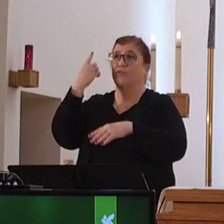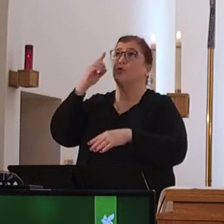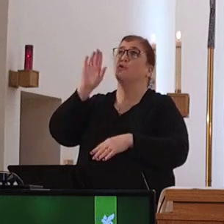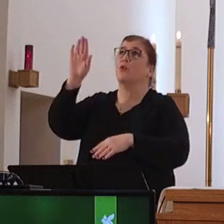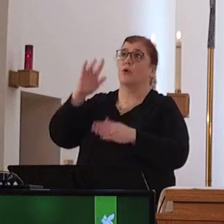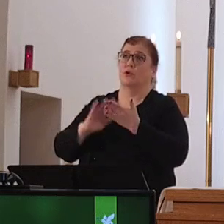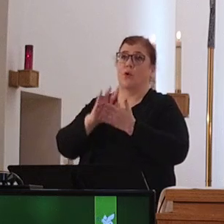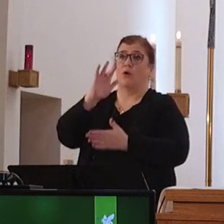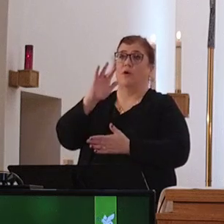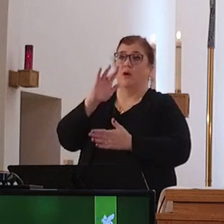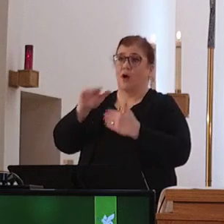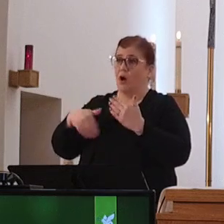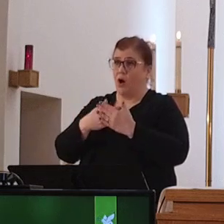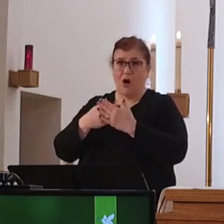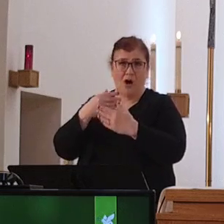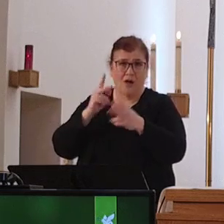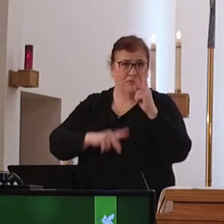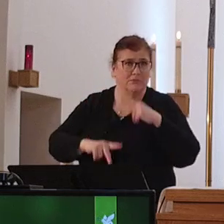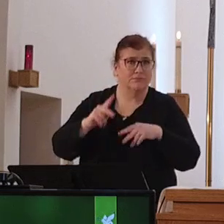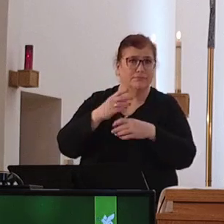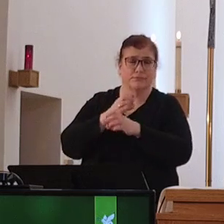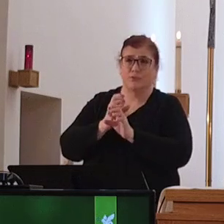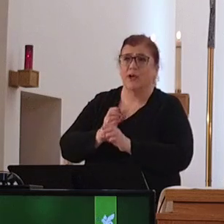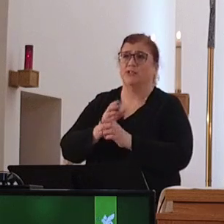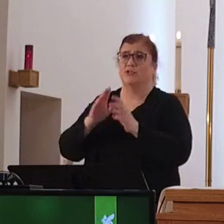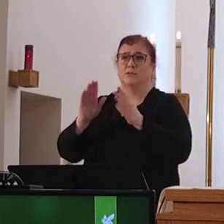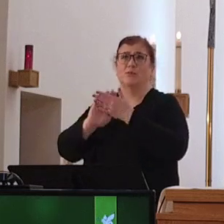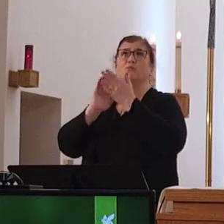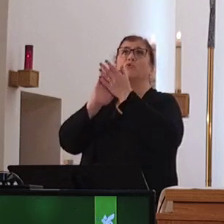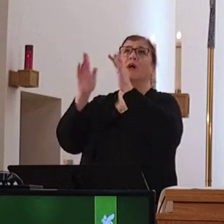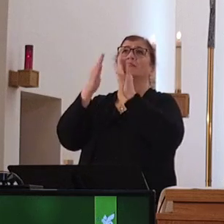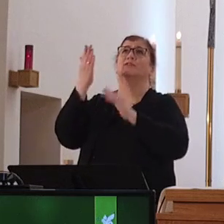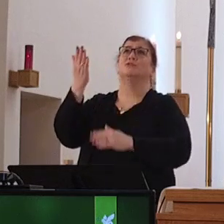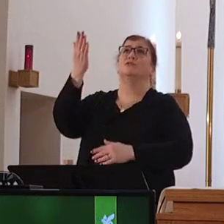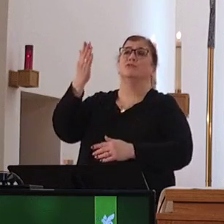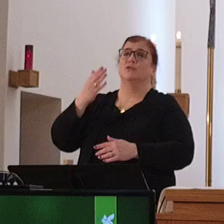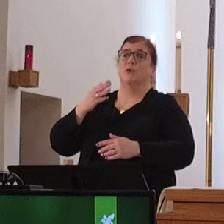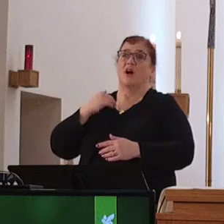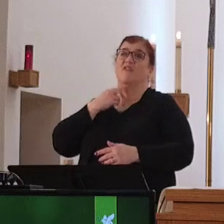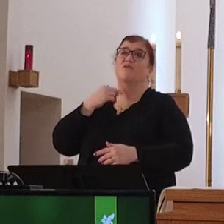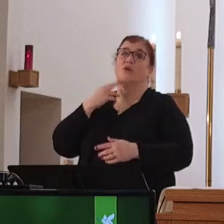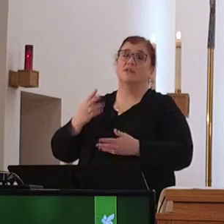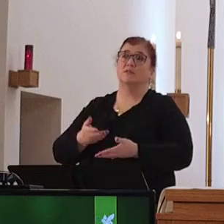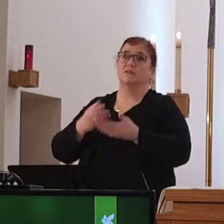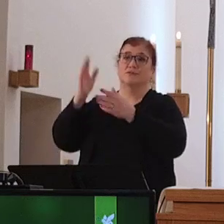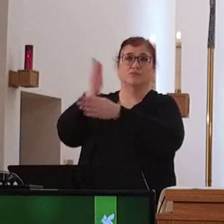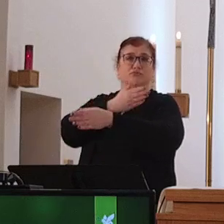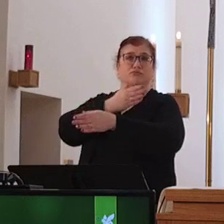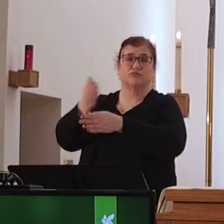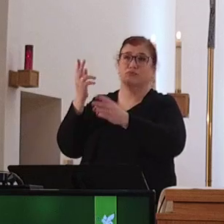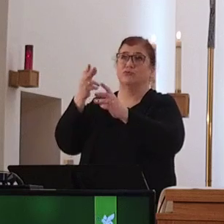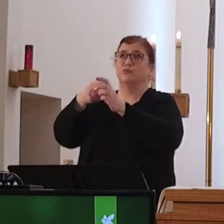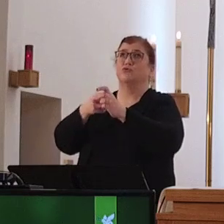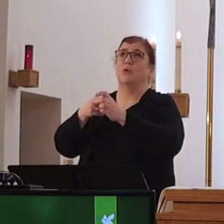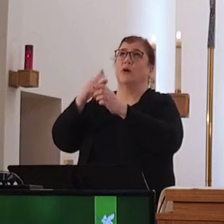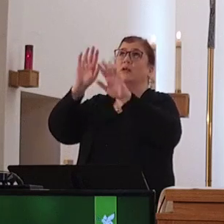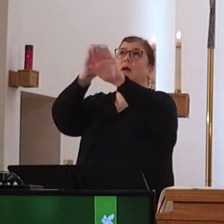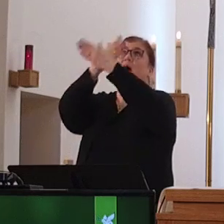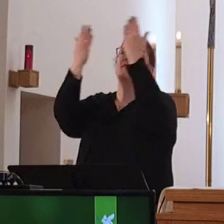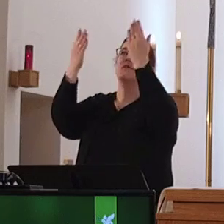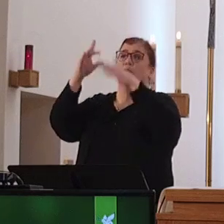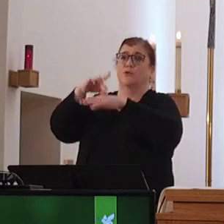glory. All creation praises you. We lift our voices to join the songs of heaven and